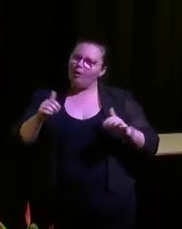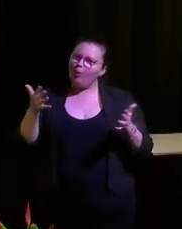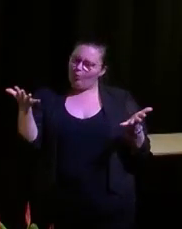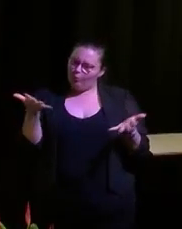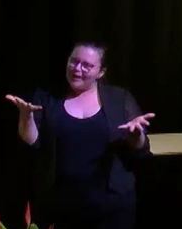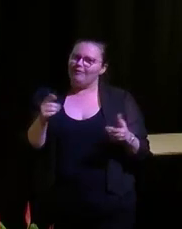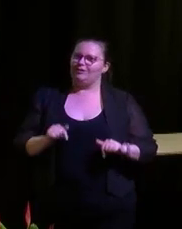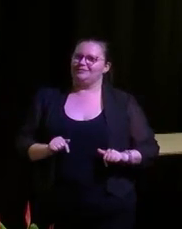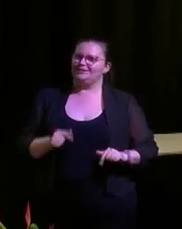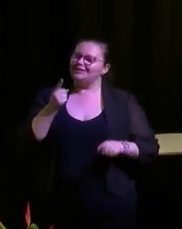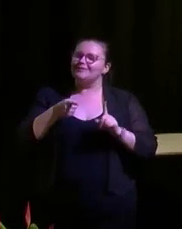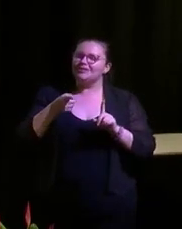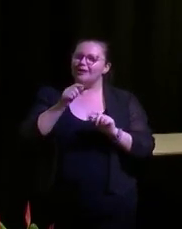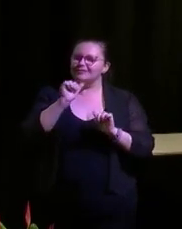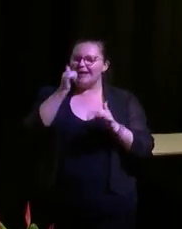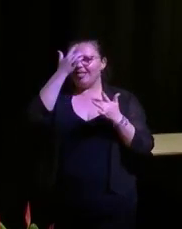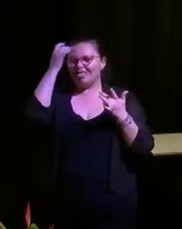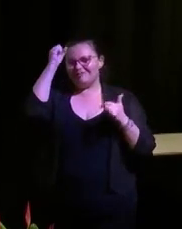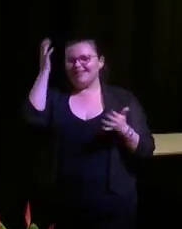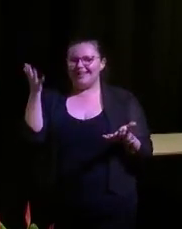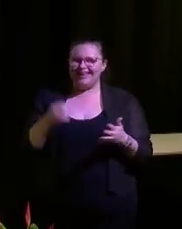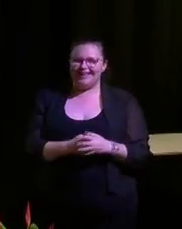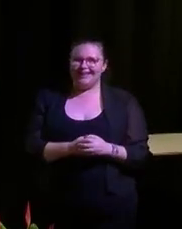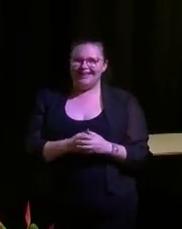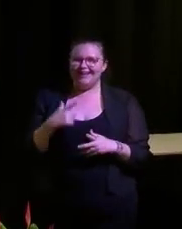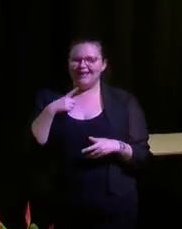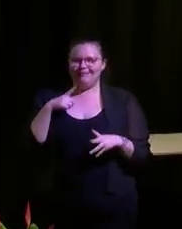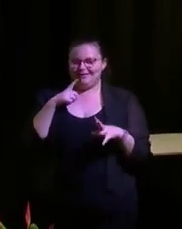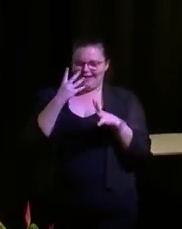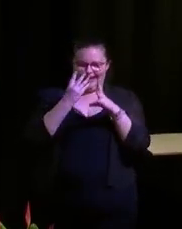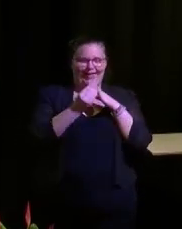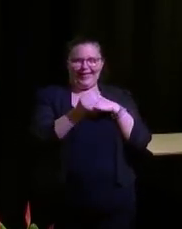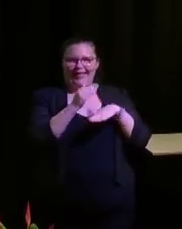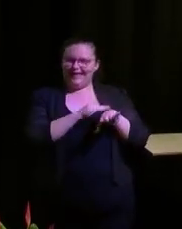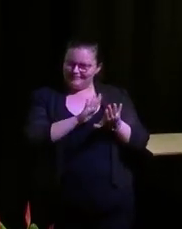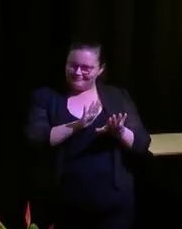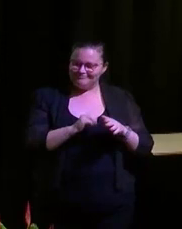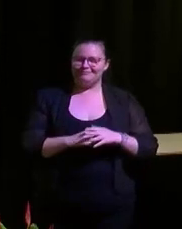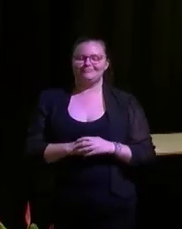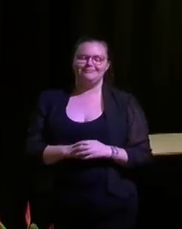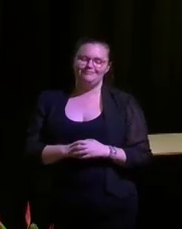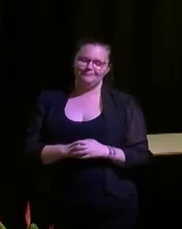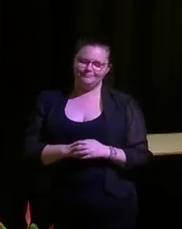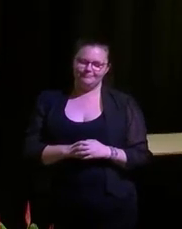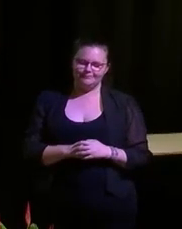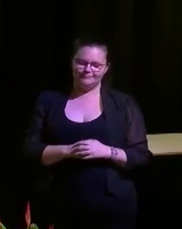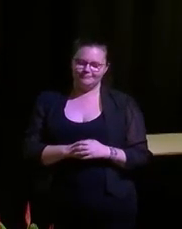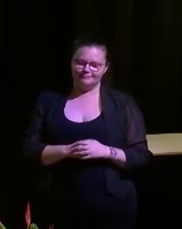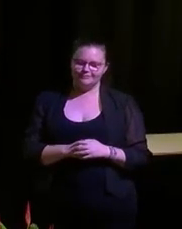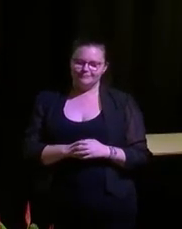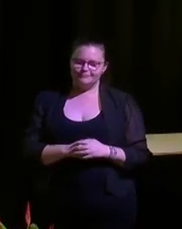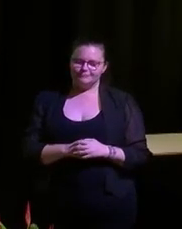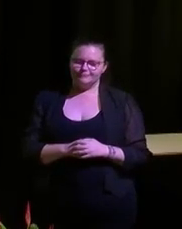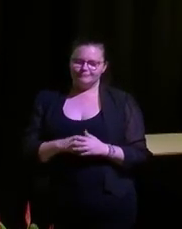know, sometimes, you know, they forget because they get caught up in the moment. So, and I said, yeah, and I said, well,